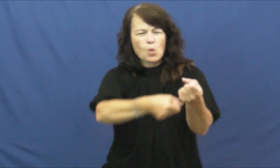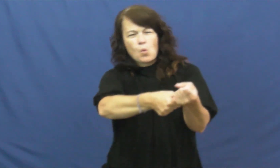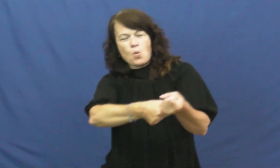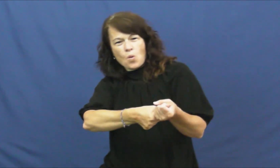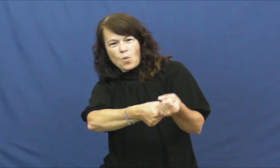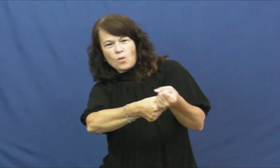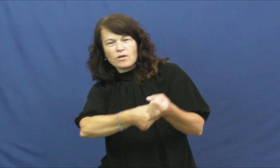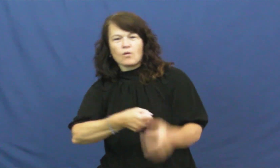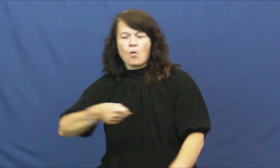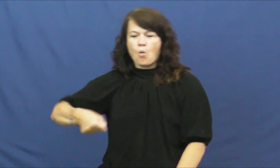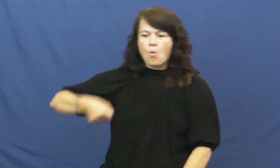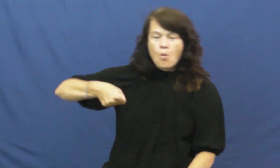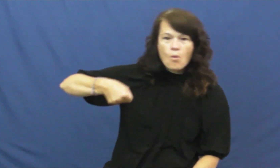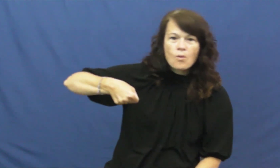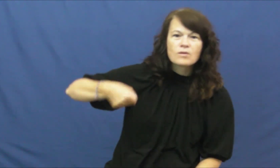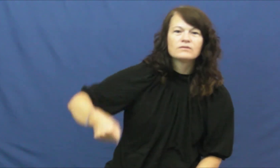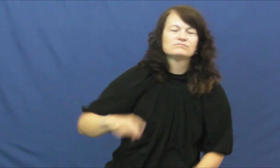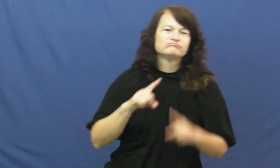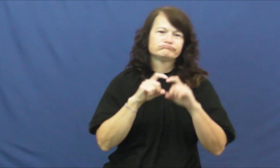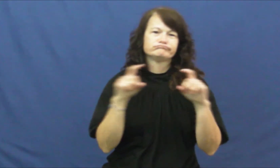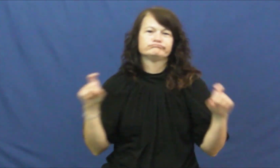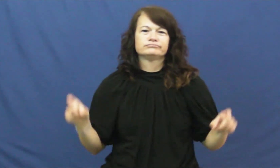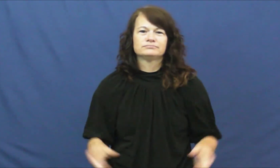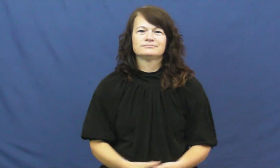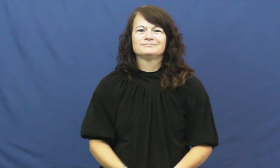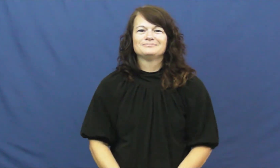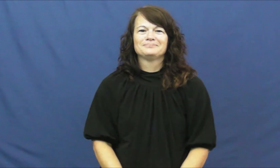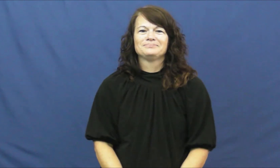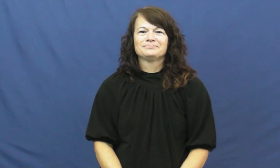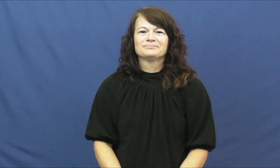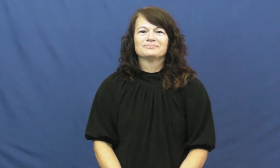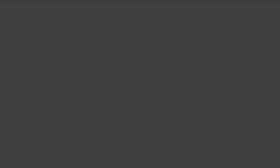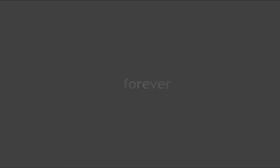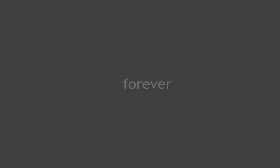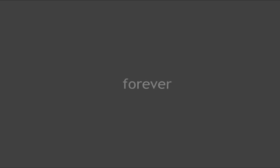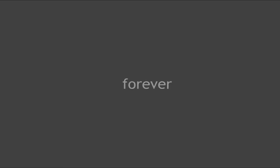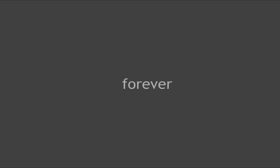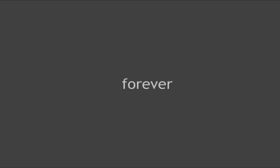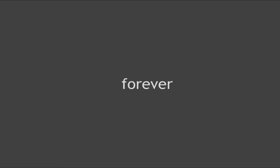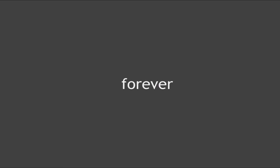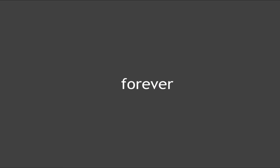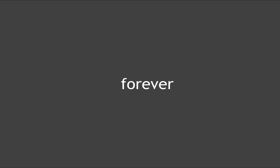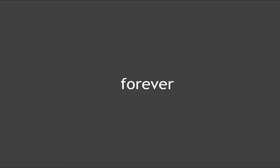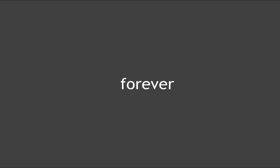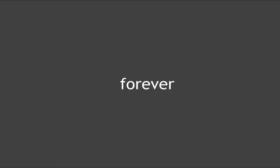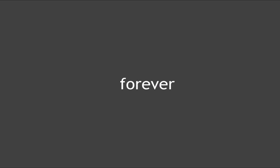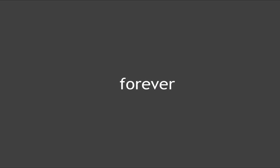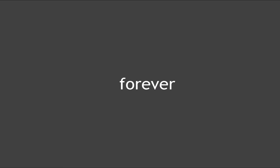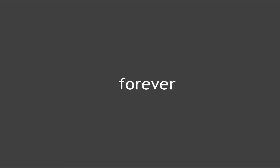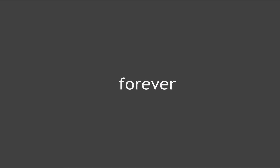love will grow In my heart, you're my soul